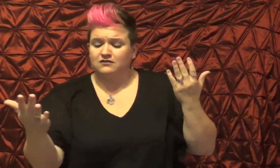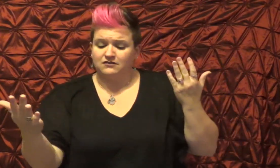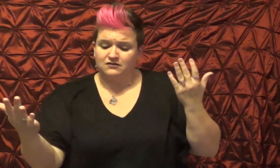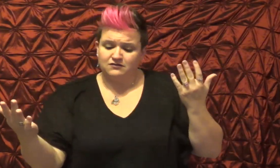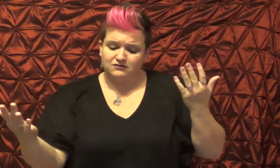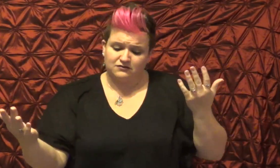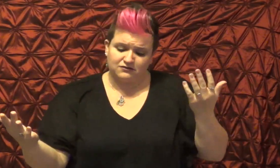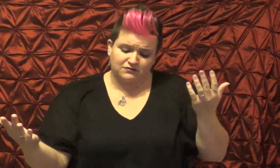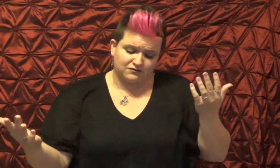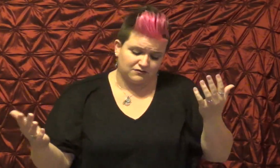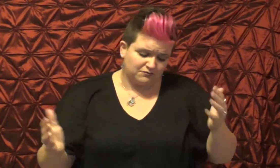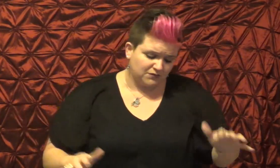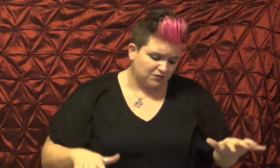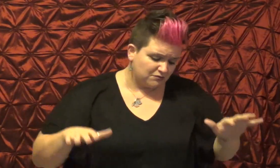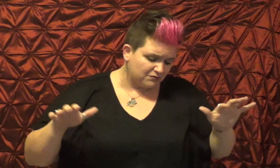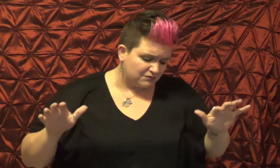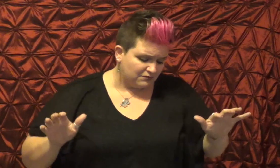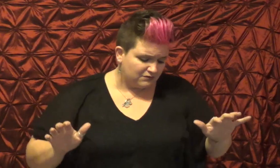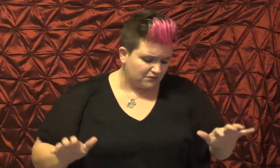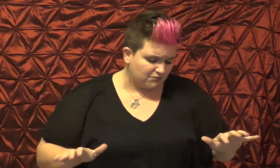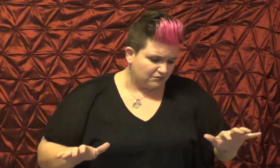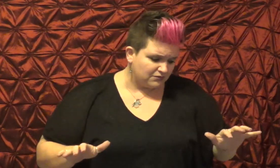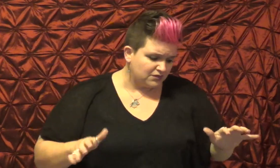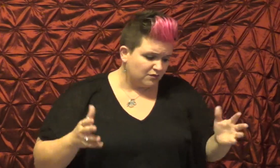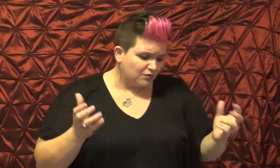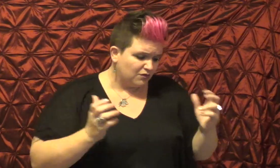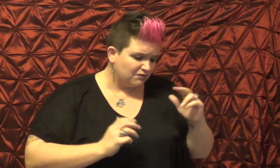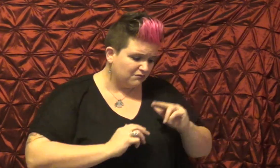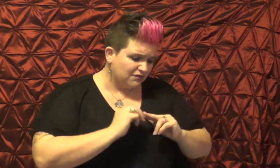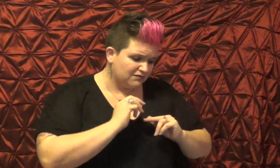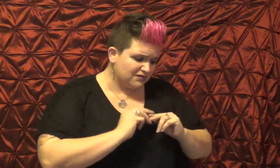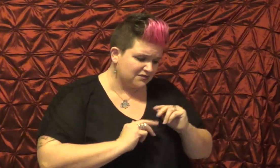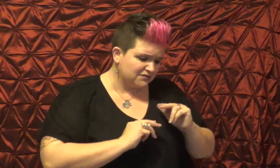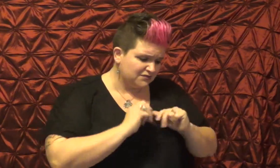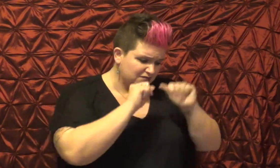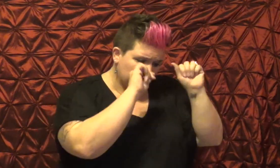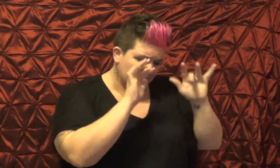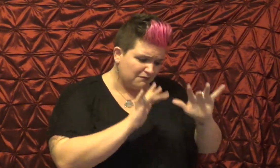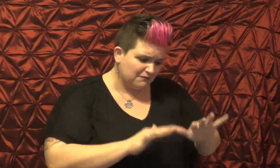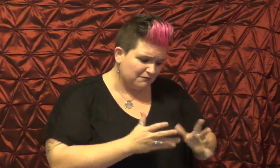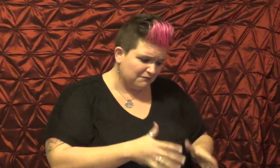Do you want to build a snowman?